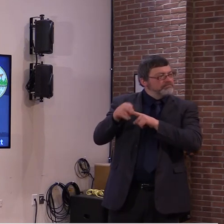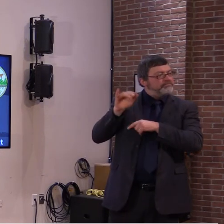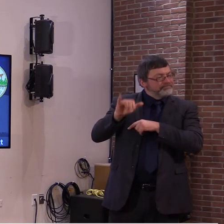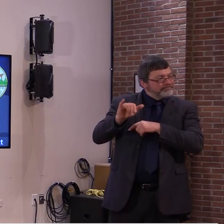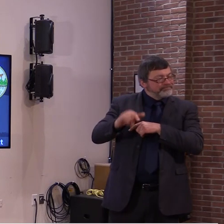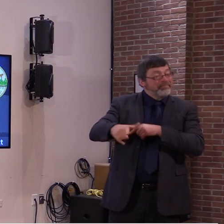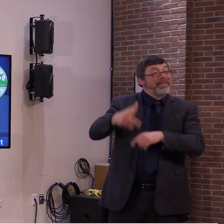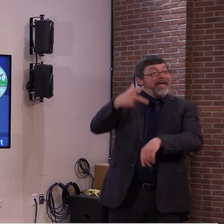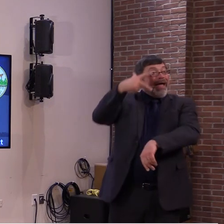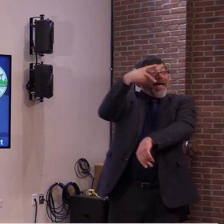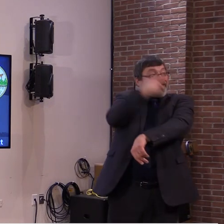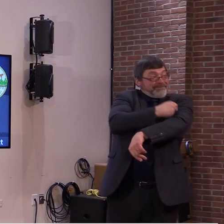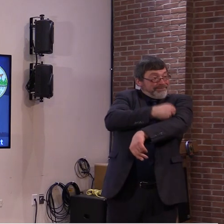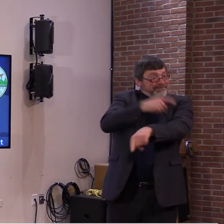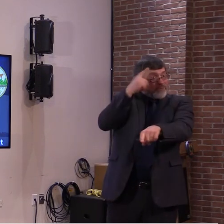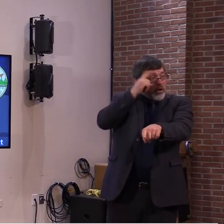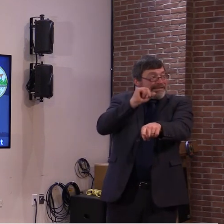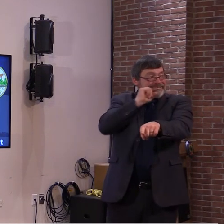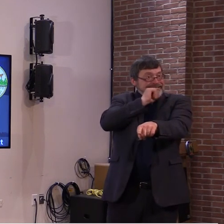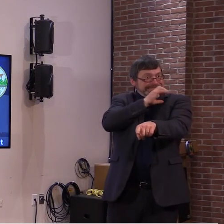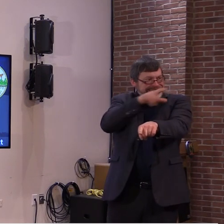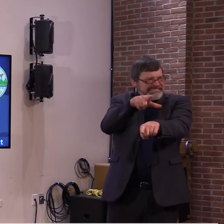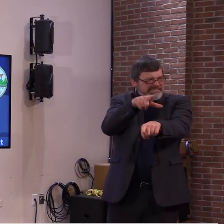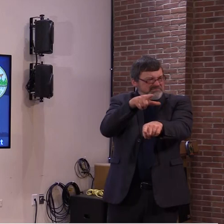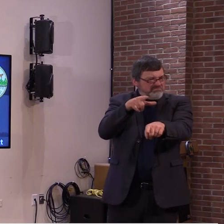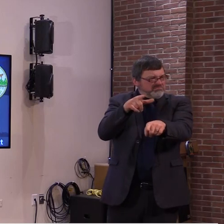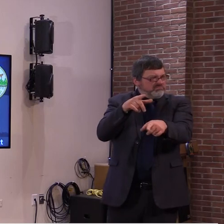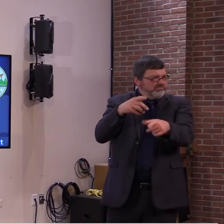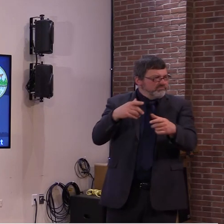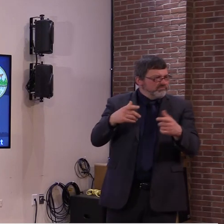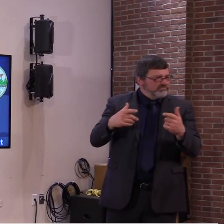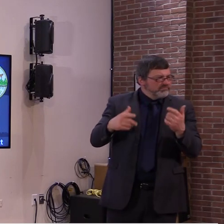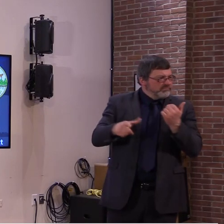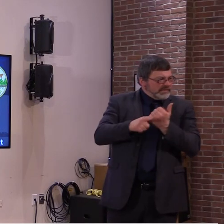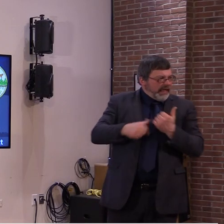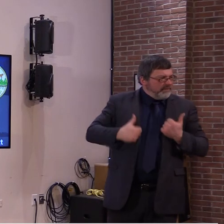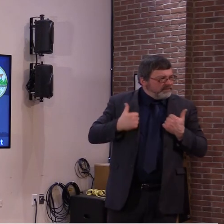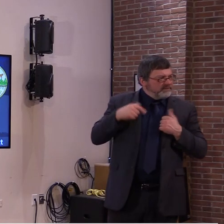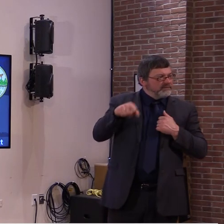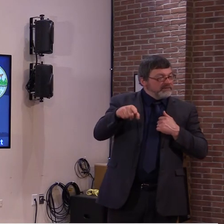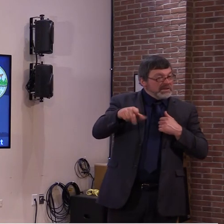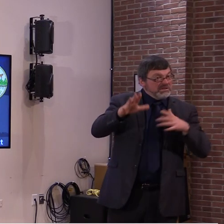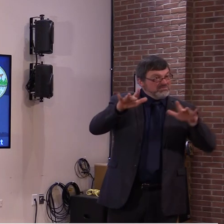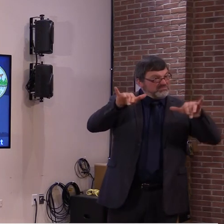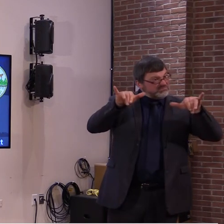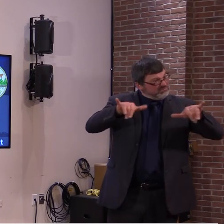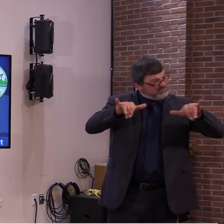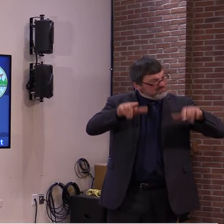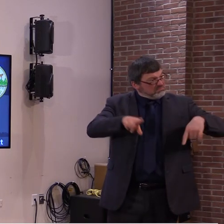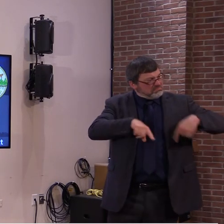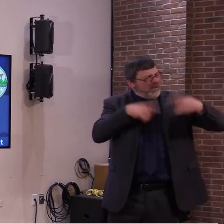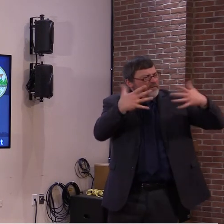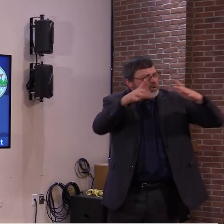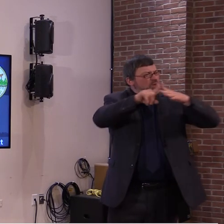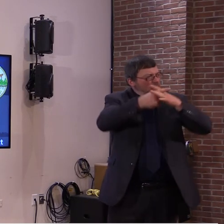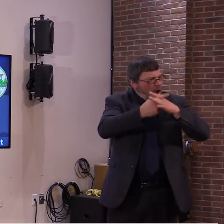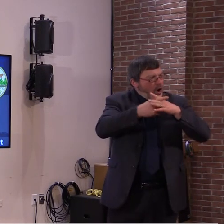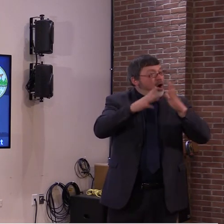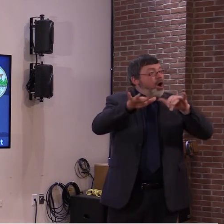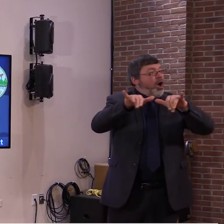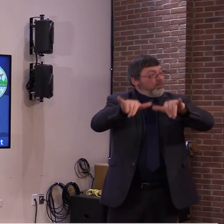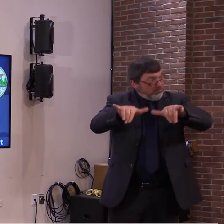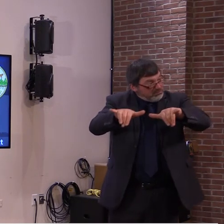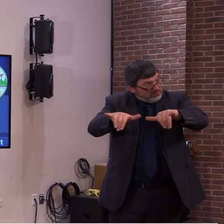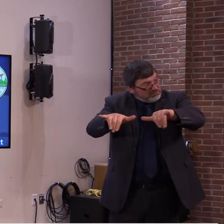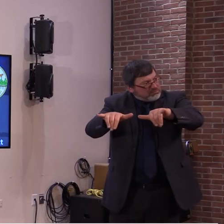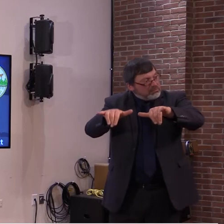next week as was initially planned? And similar to a question I asked a week or two ago, is there a list available from the Department